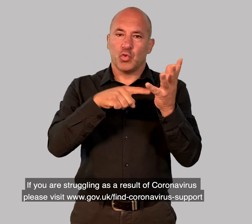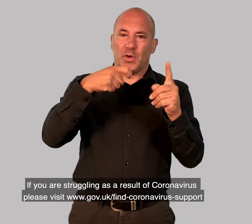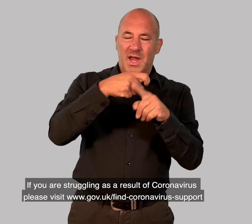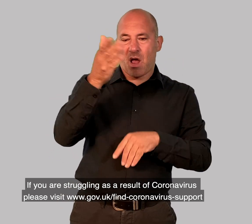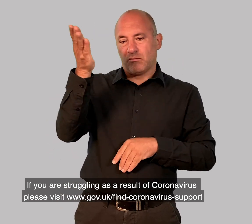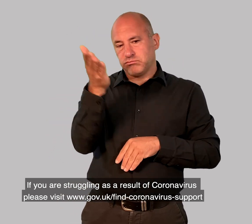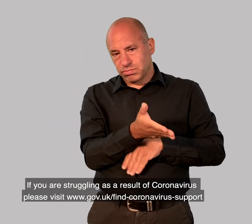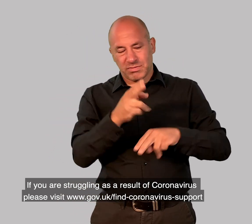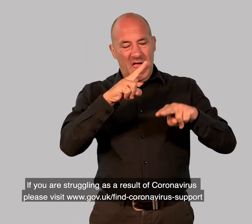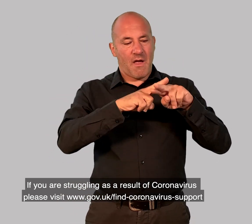www.gov.uk/find-coronavirus-support.